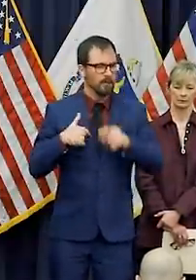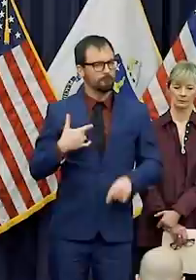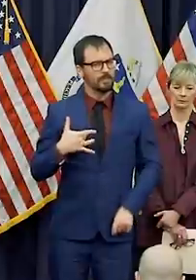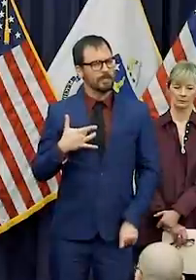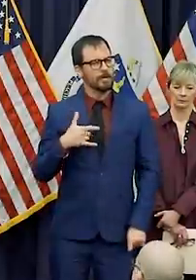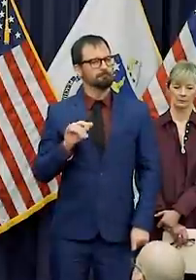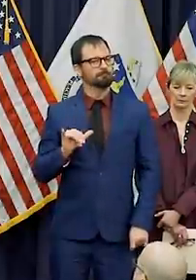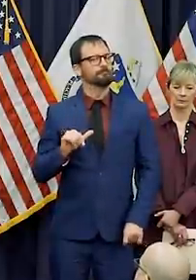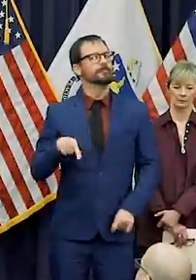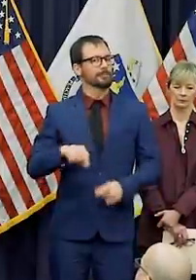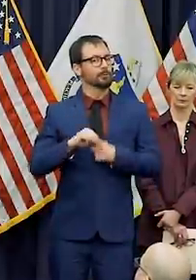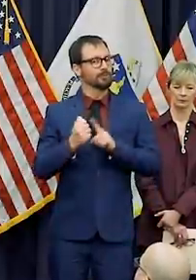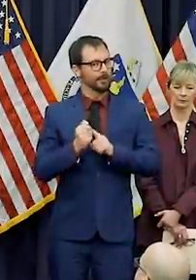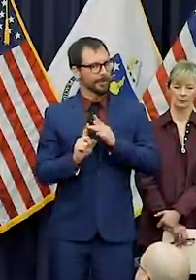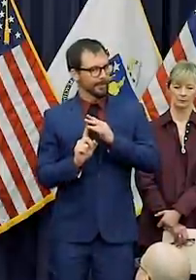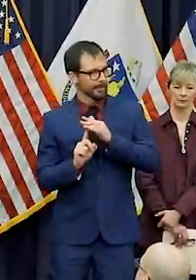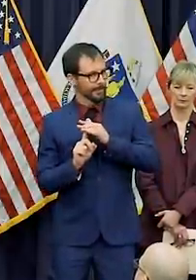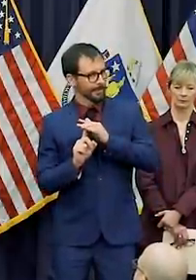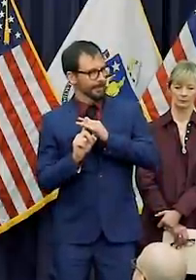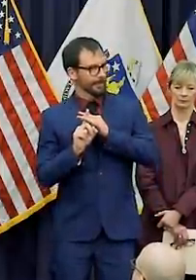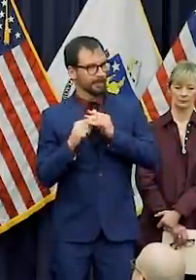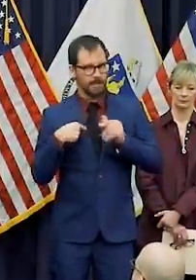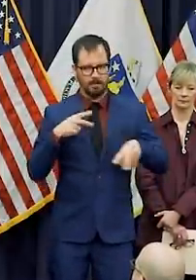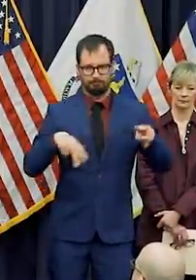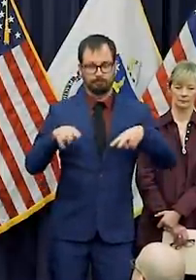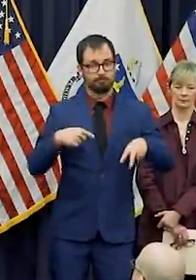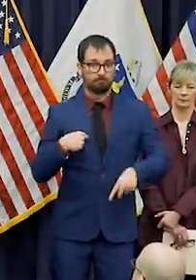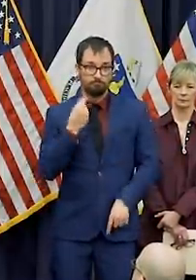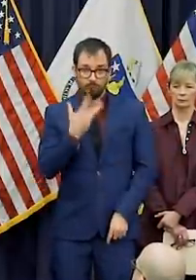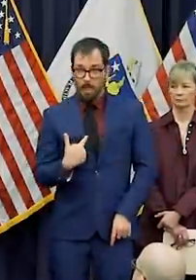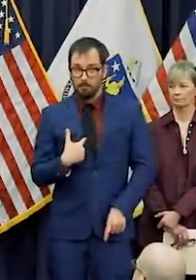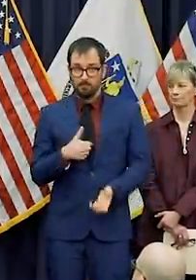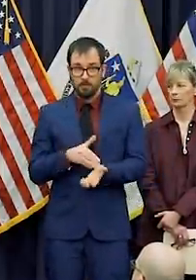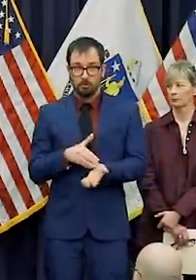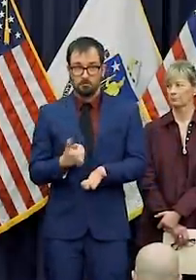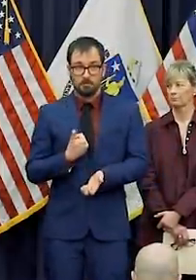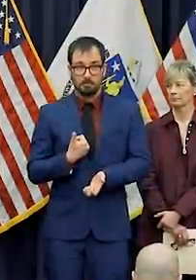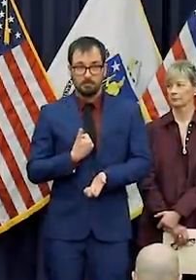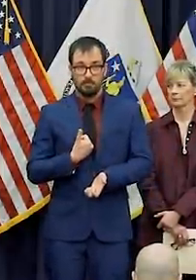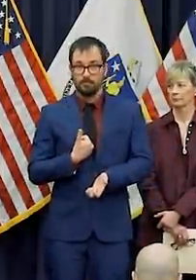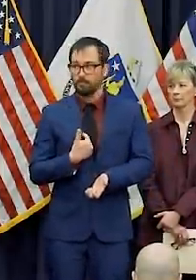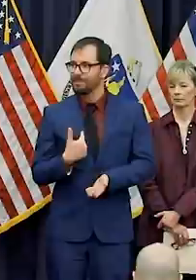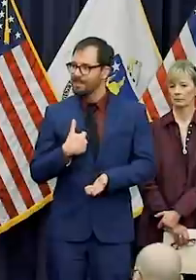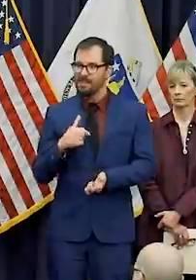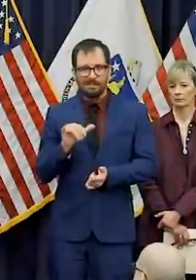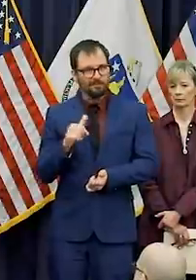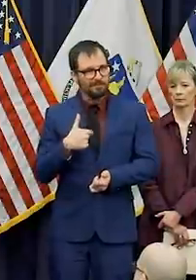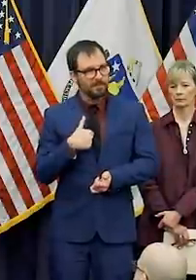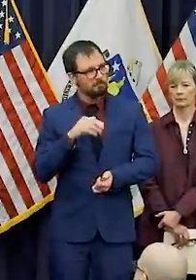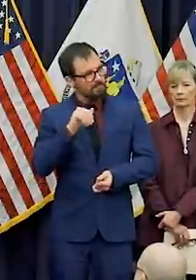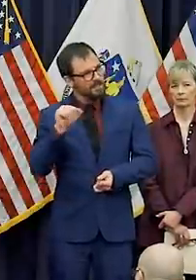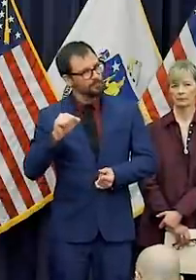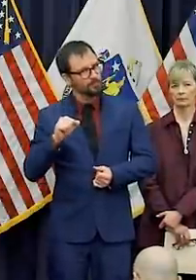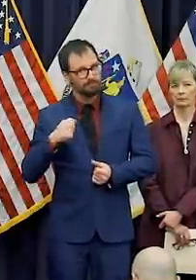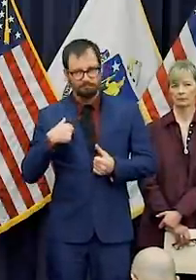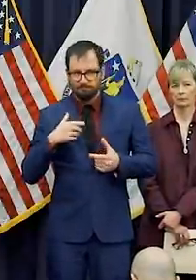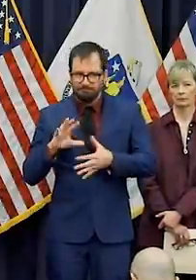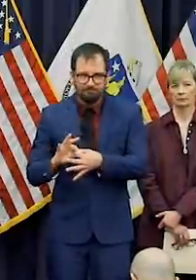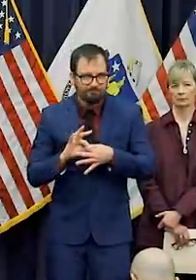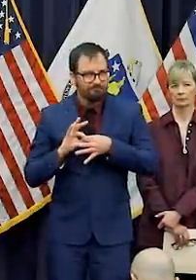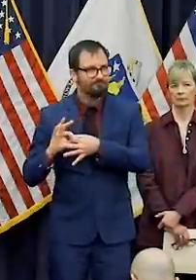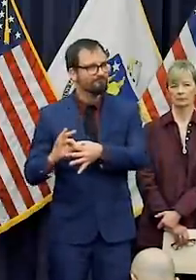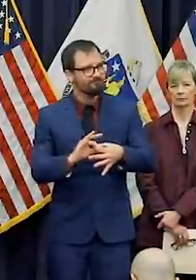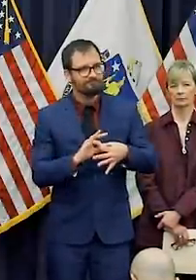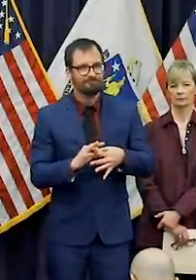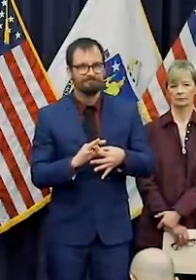Commissioner of Public Health, and as a member of my own community. Please take seriously the social distancing measures that you heard